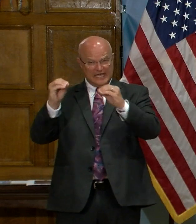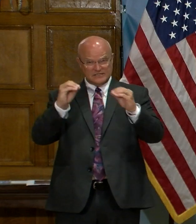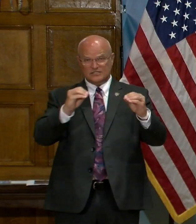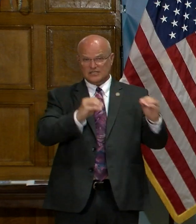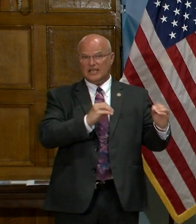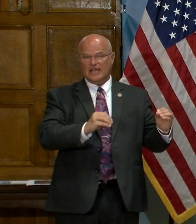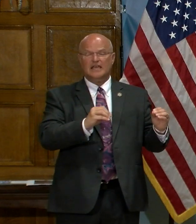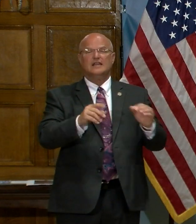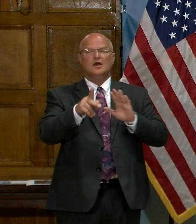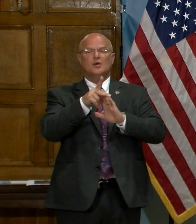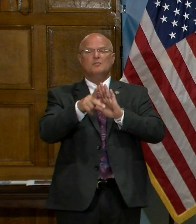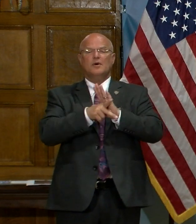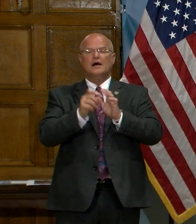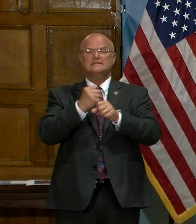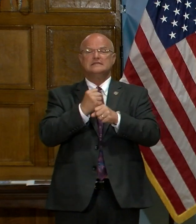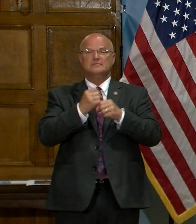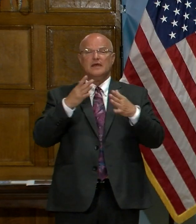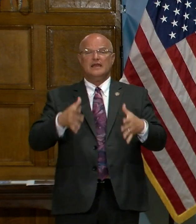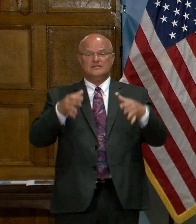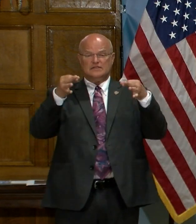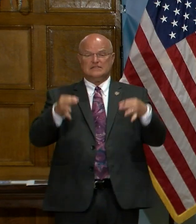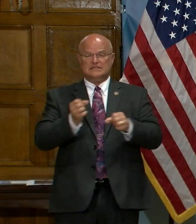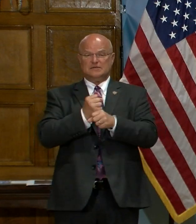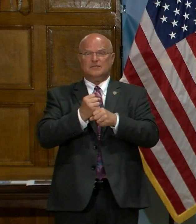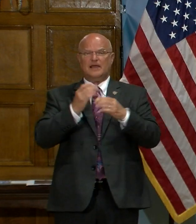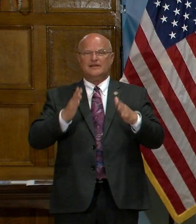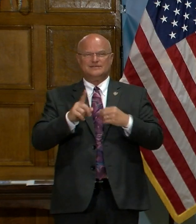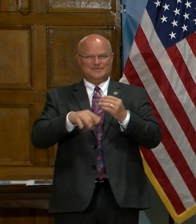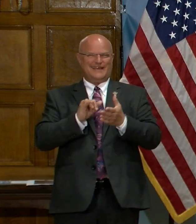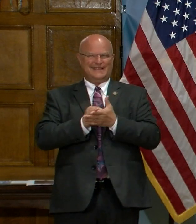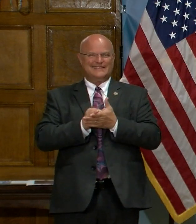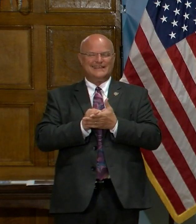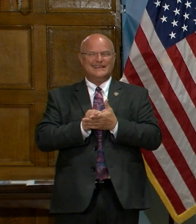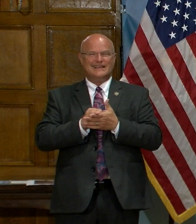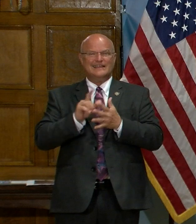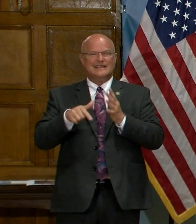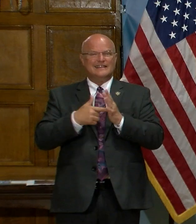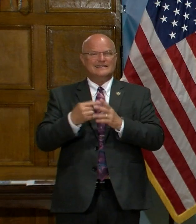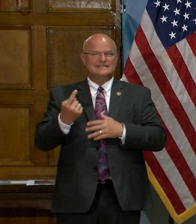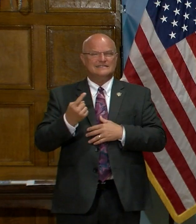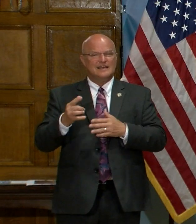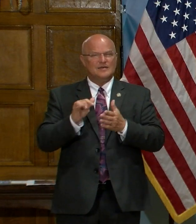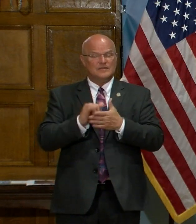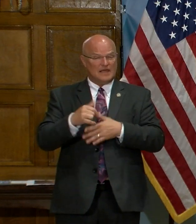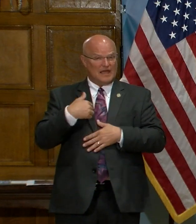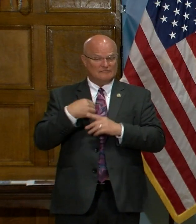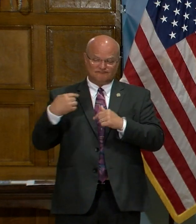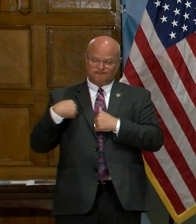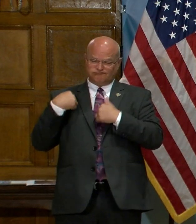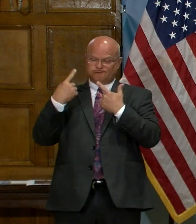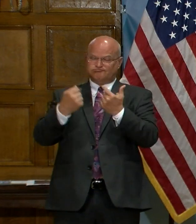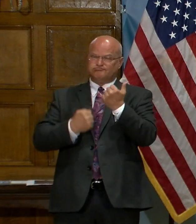educate the policymakers, the decision makers on it. This is something that I've always supported, reasonable